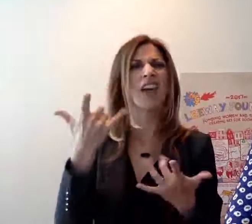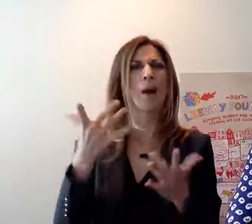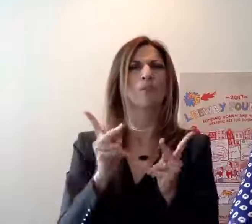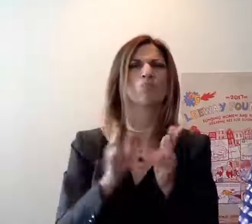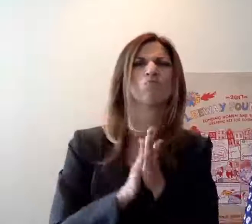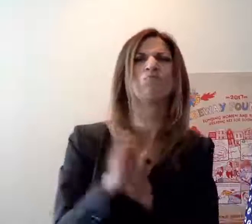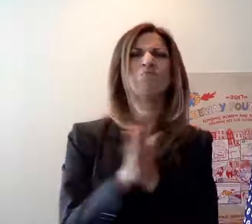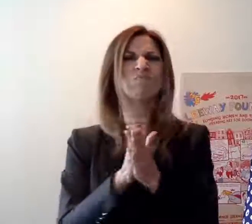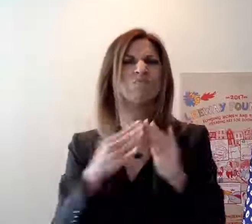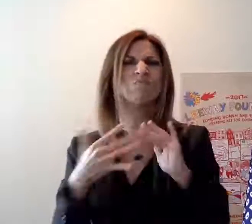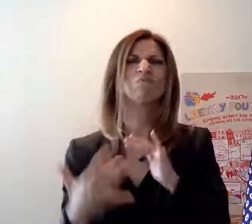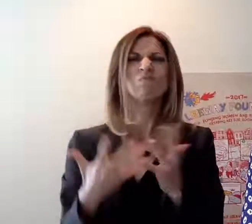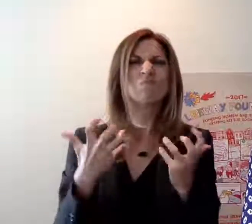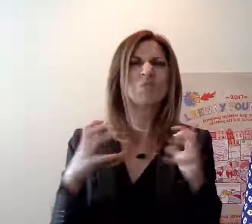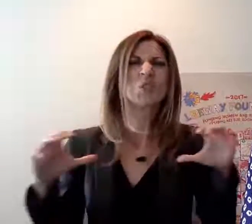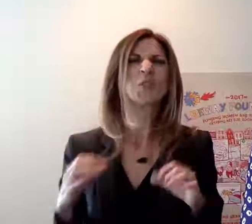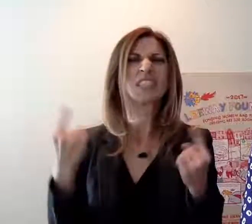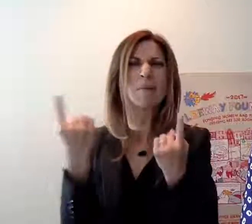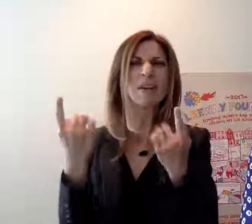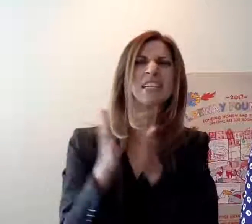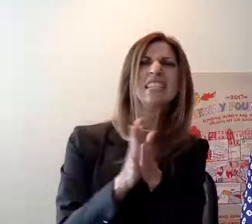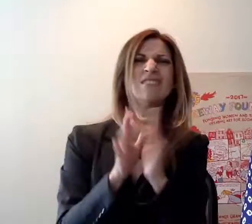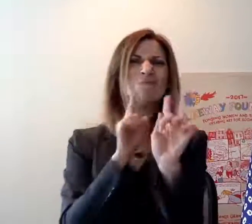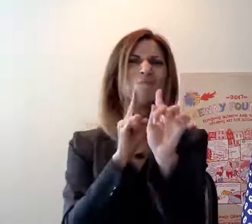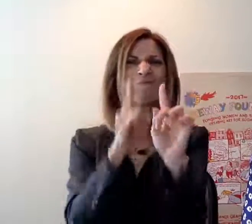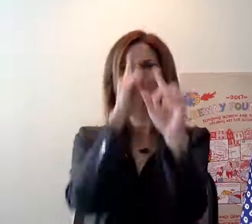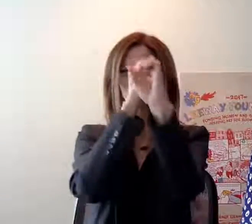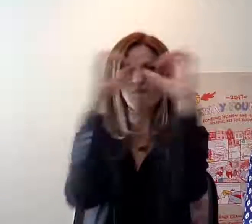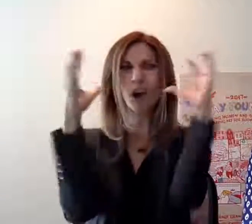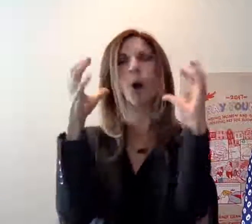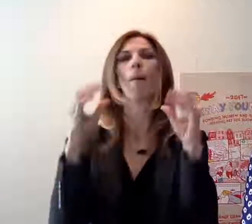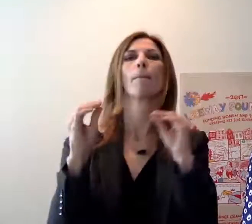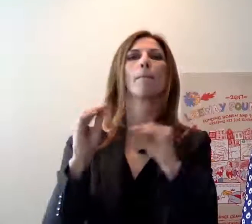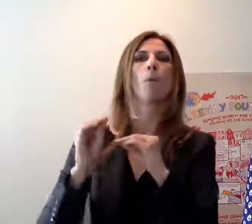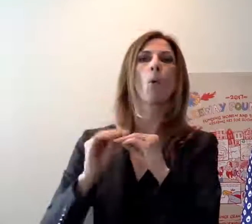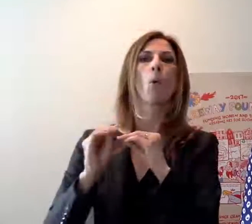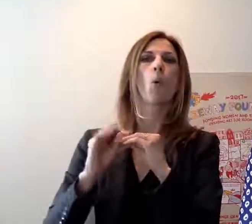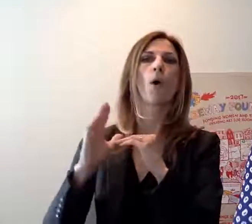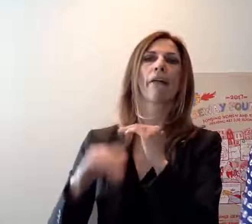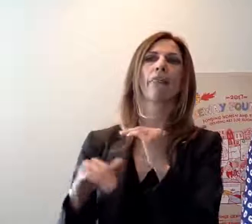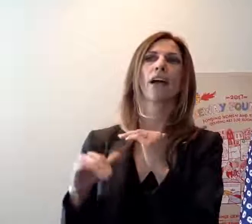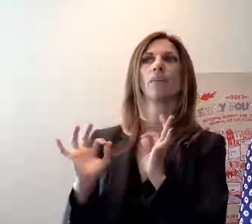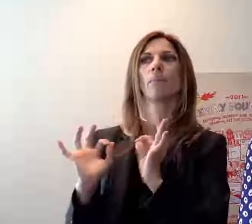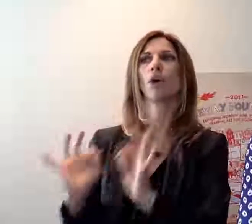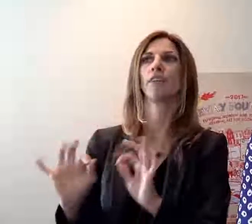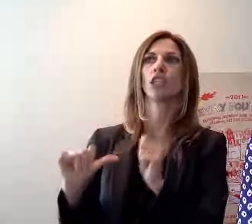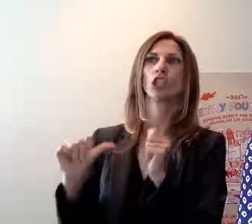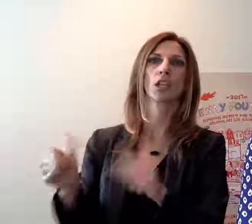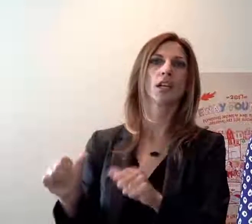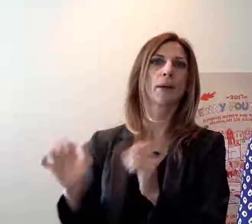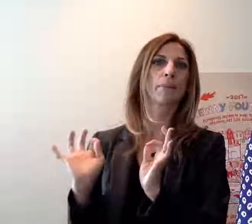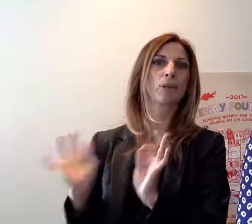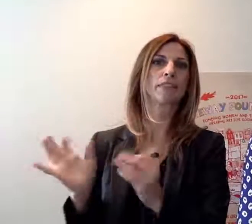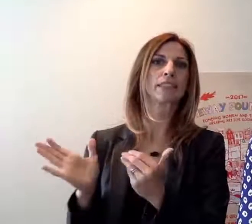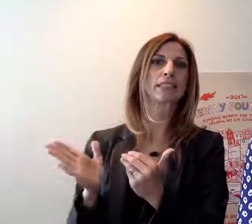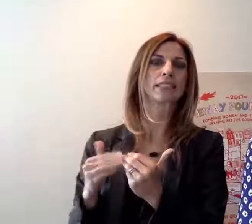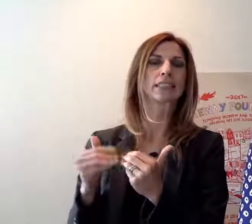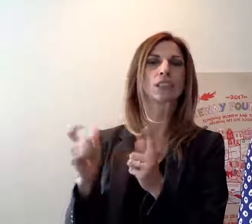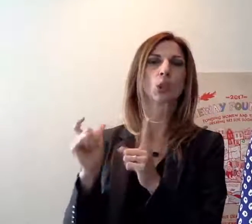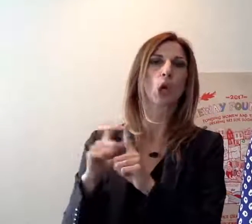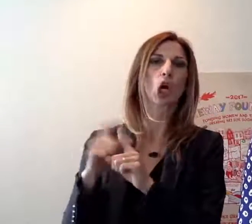or the passion and the vision than they are of looking for something that's like a perfectly sculpted,